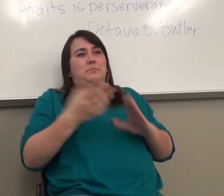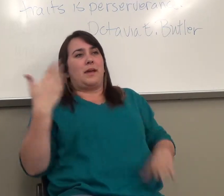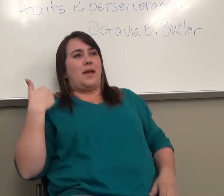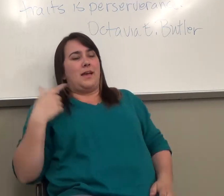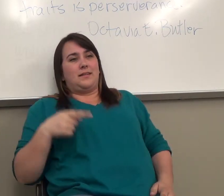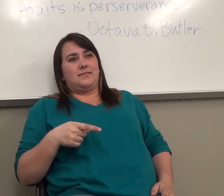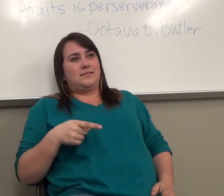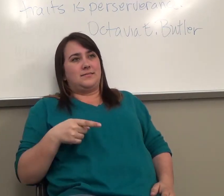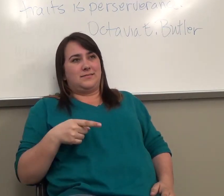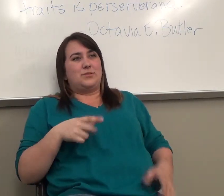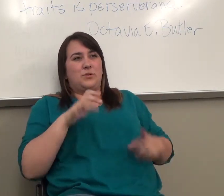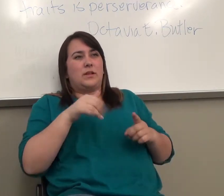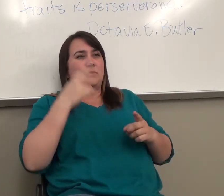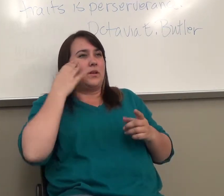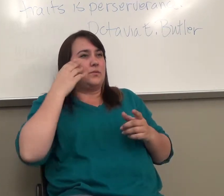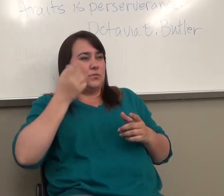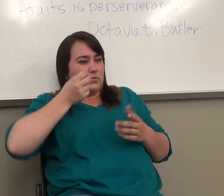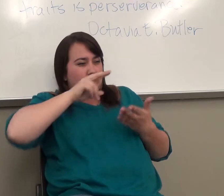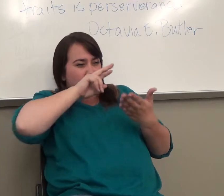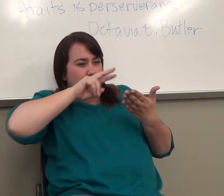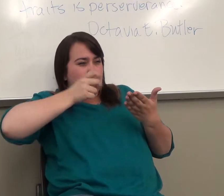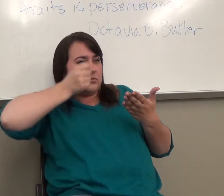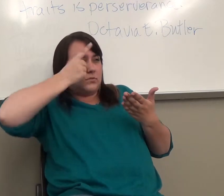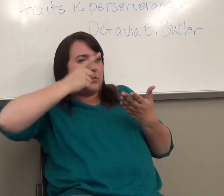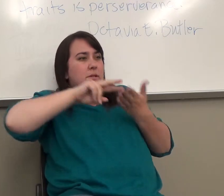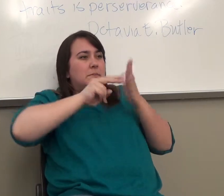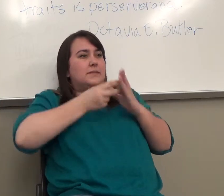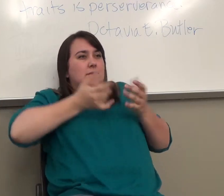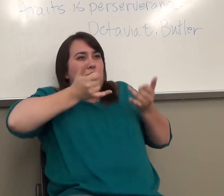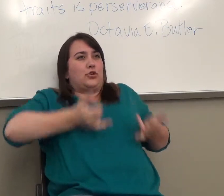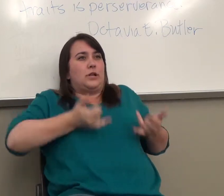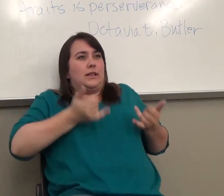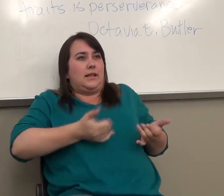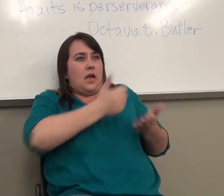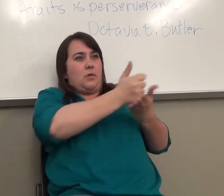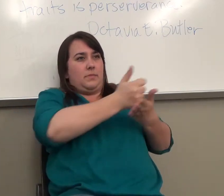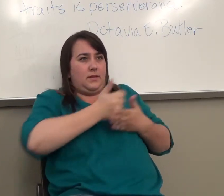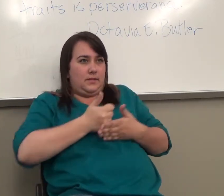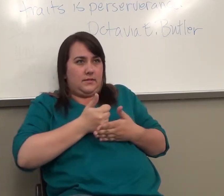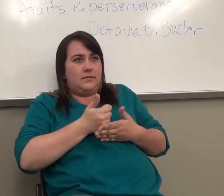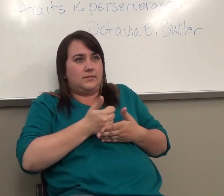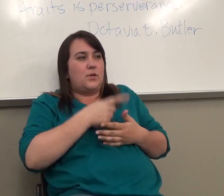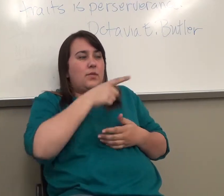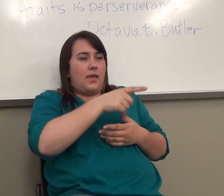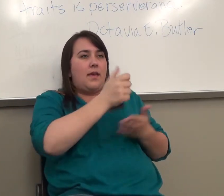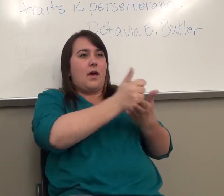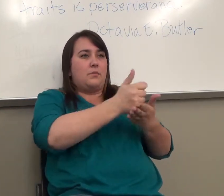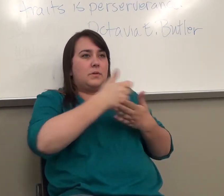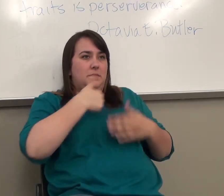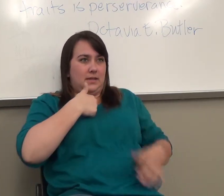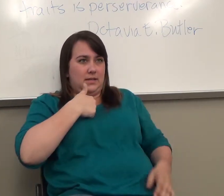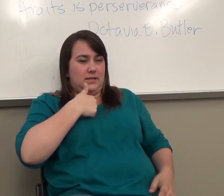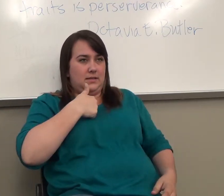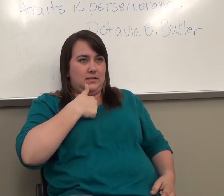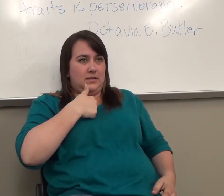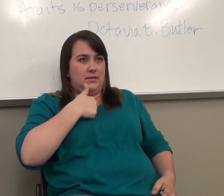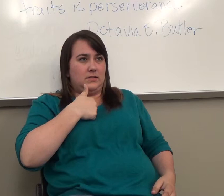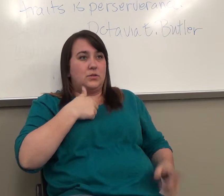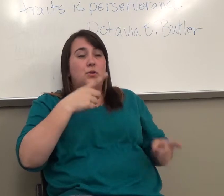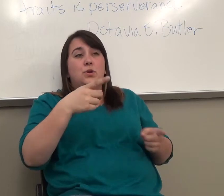you just make a note and say, you know what, I'm not sure this is what you mean, but